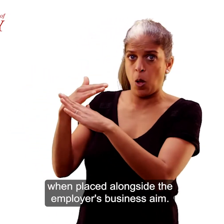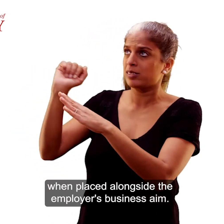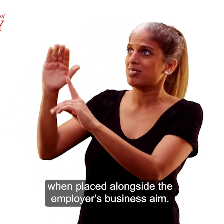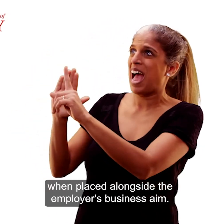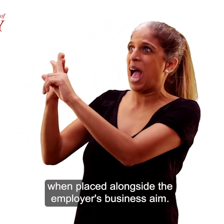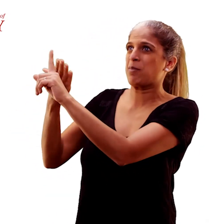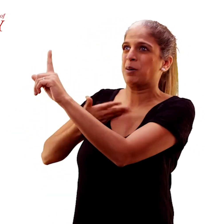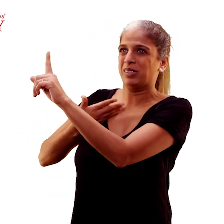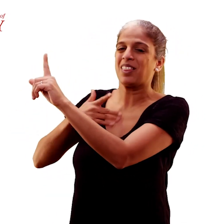business aim.